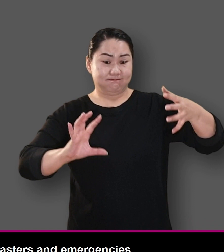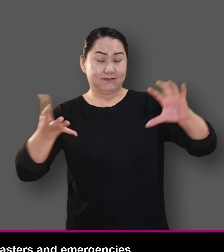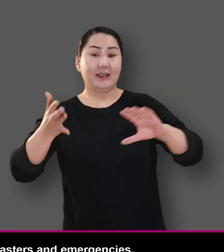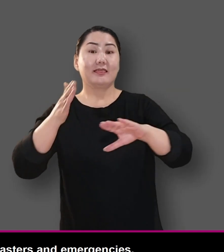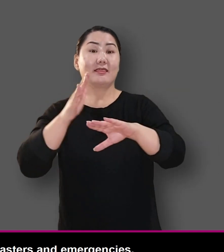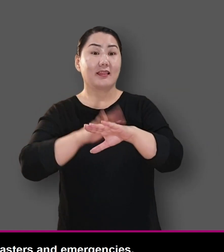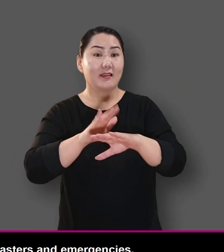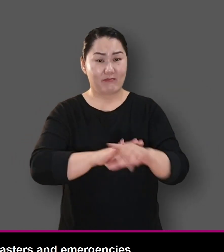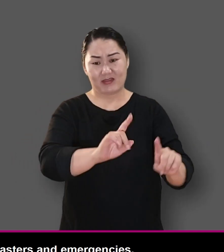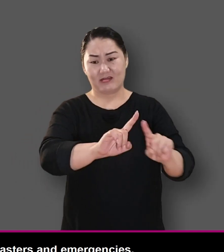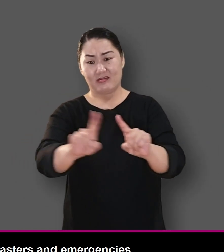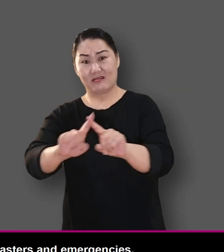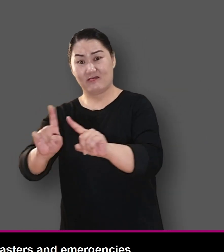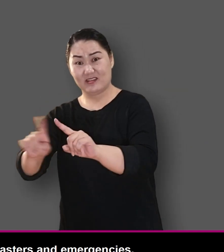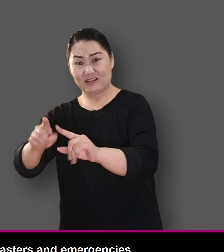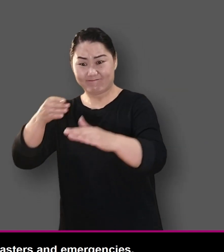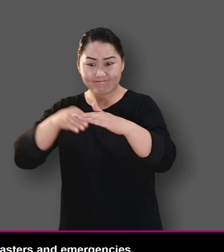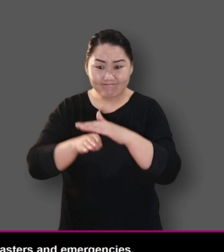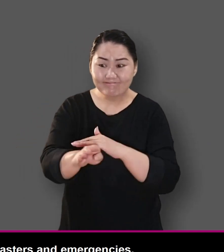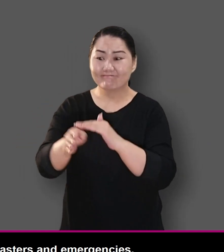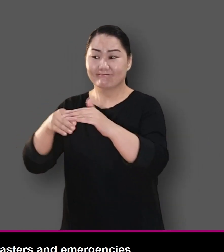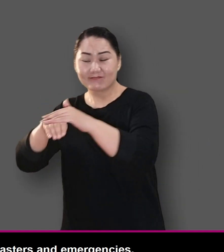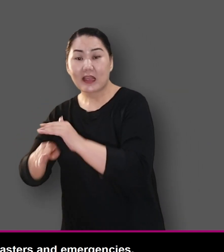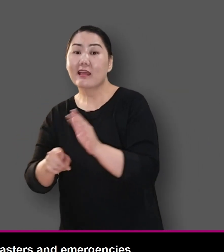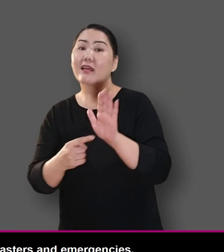During times of disasters and emergencies,